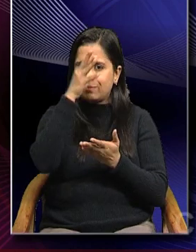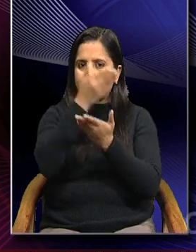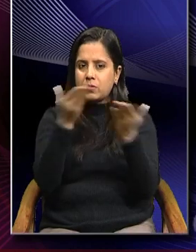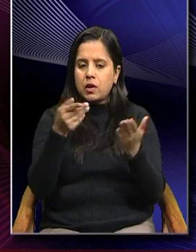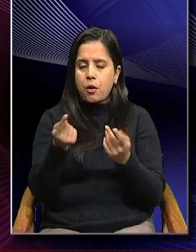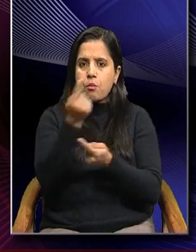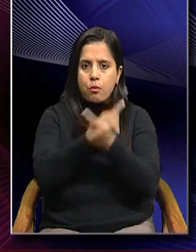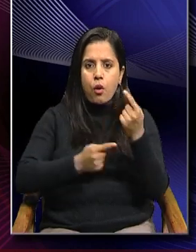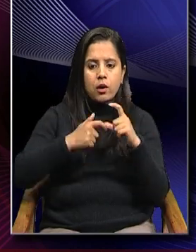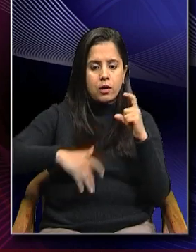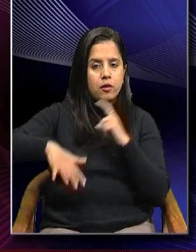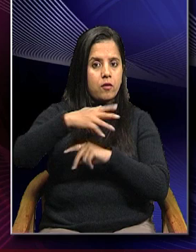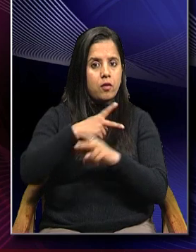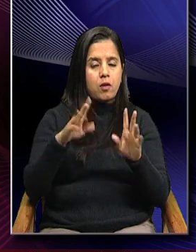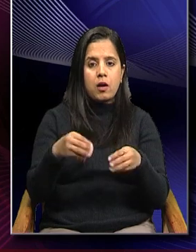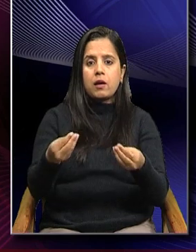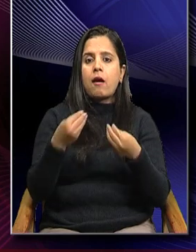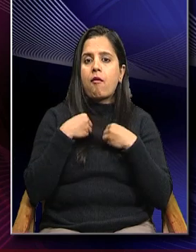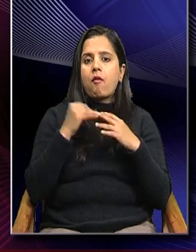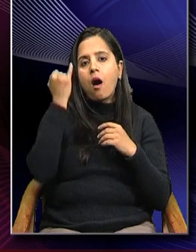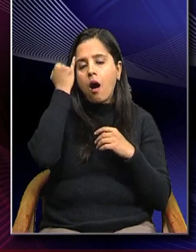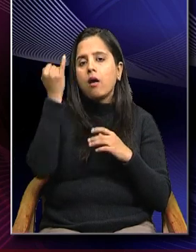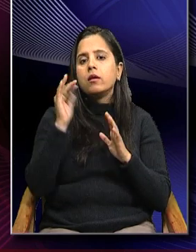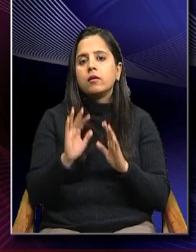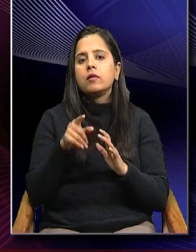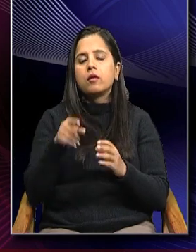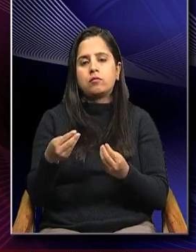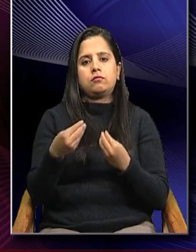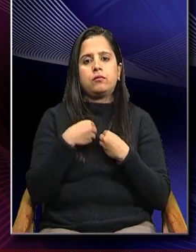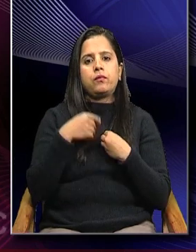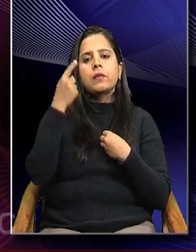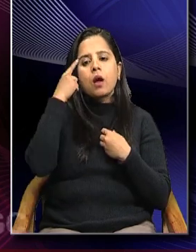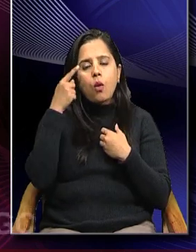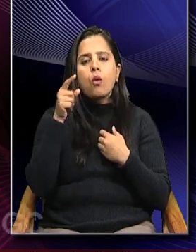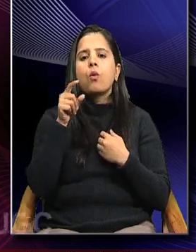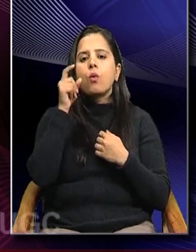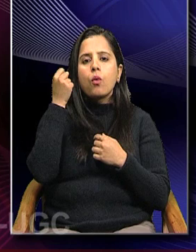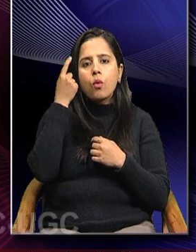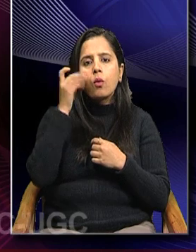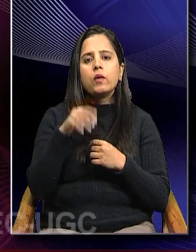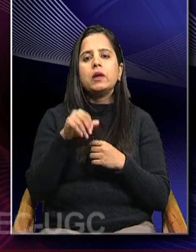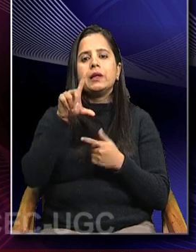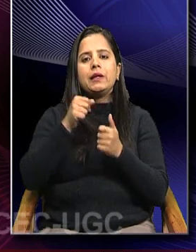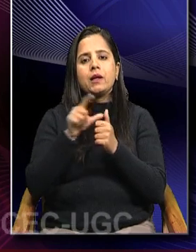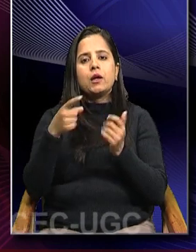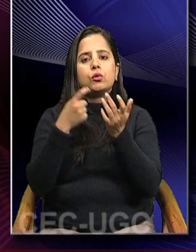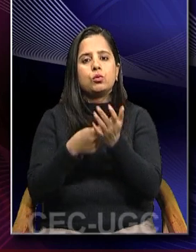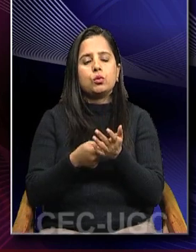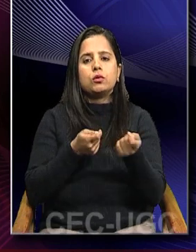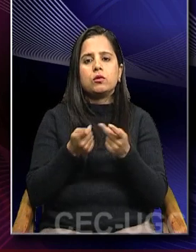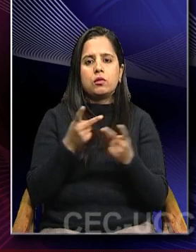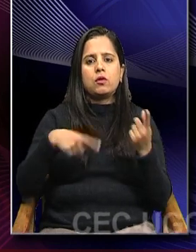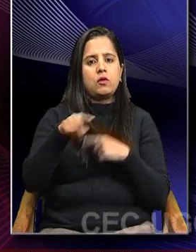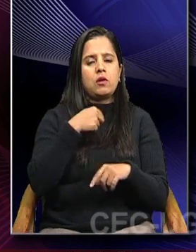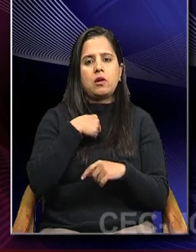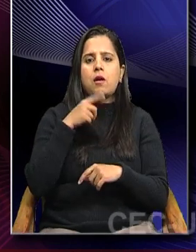political environment also gives us an idea about, gives us an underline about the legal rules and regulations which we are